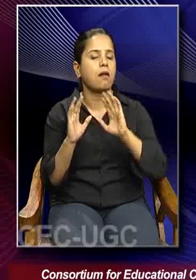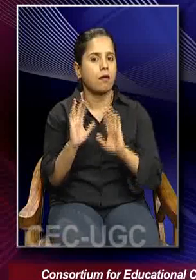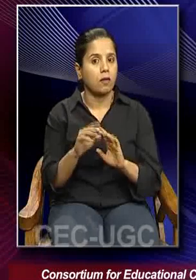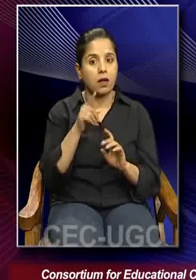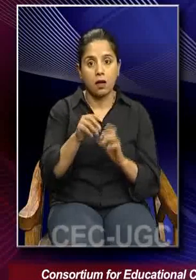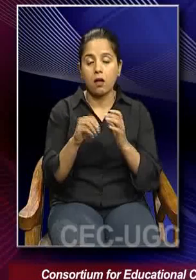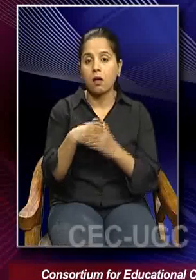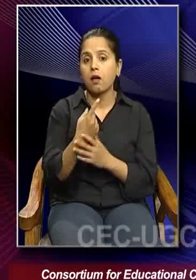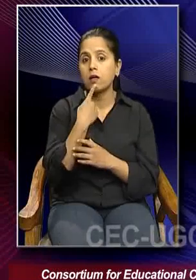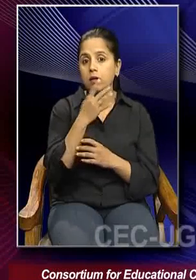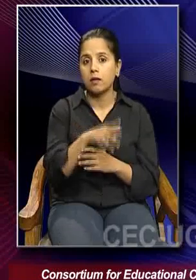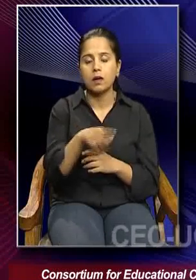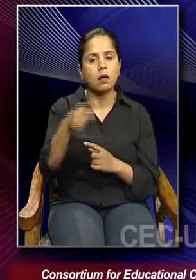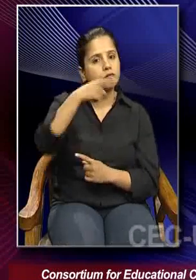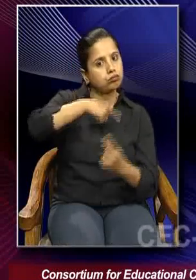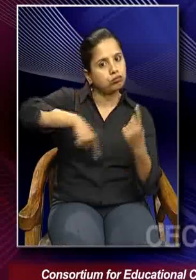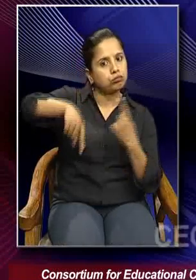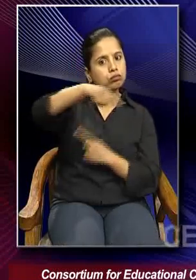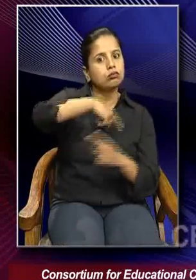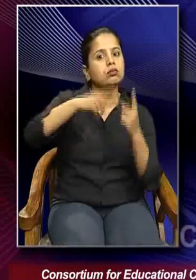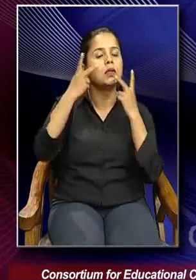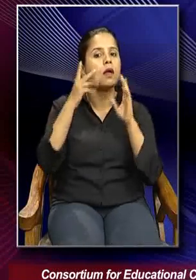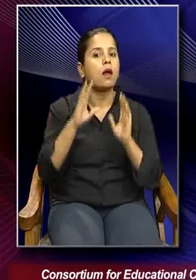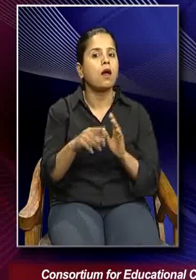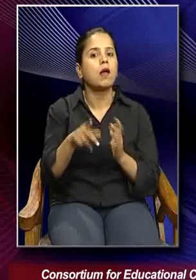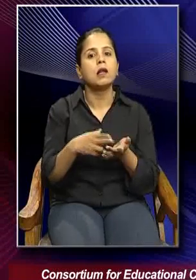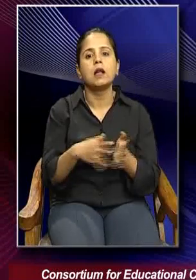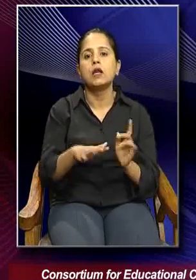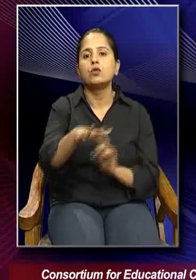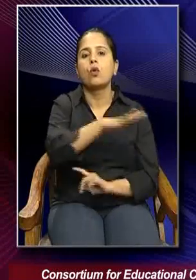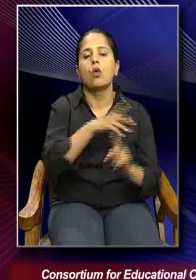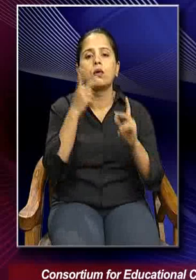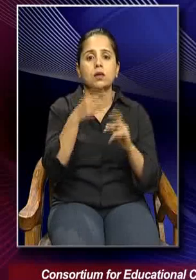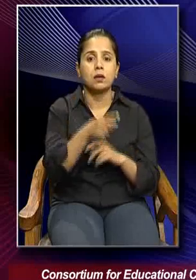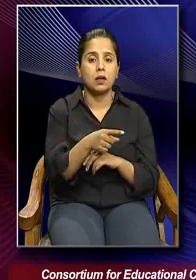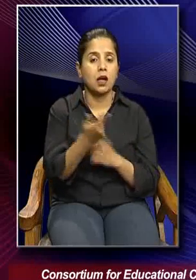are saying, is a cyclic in